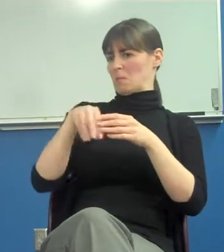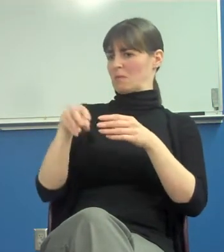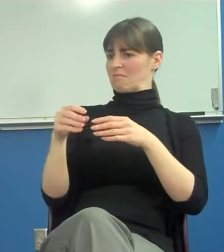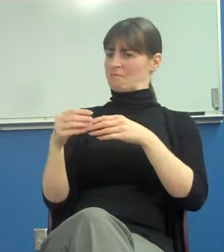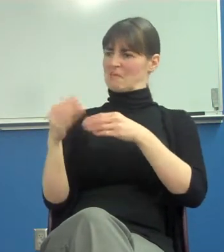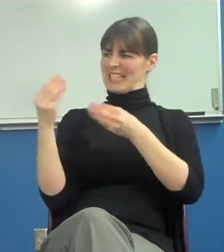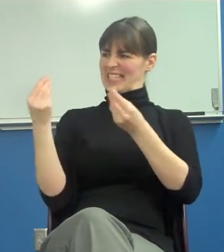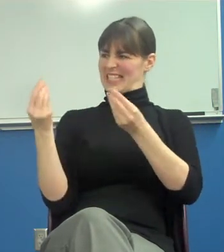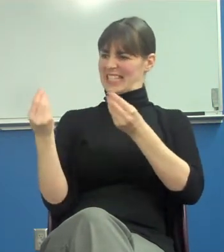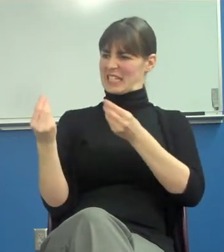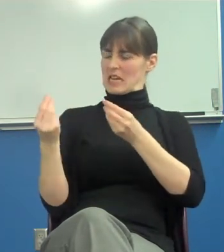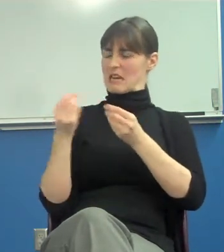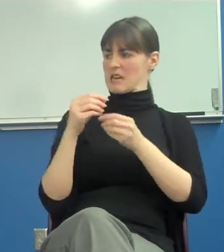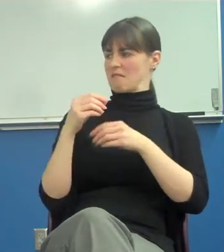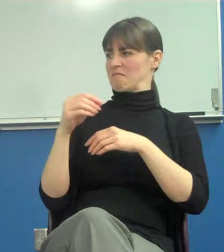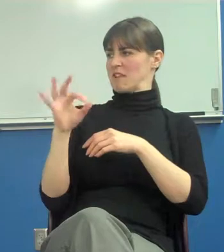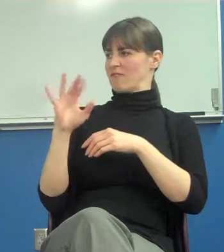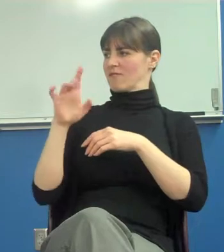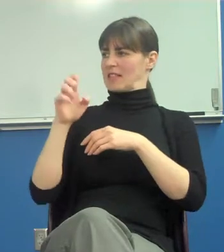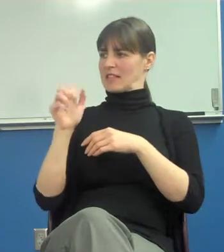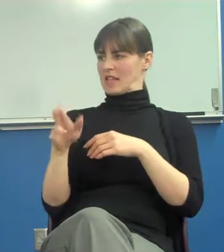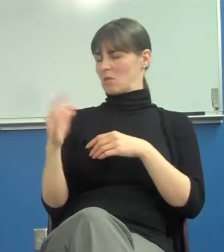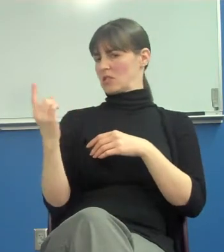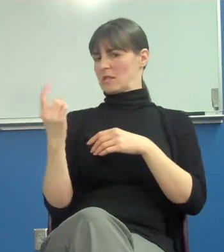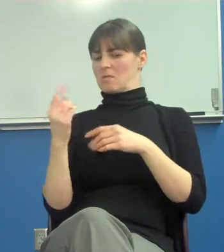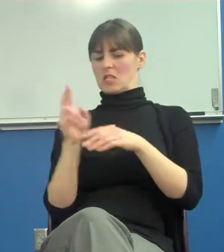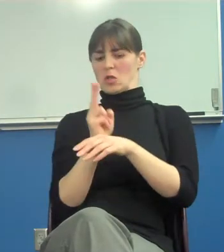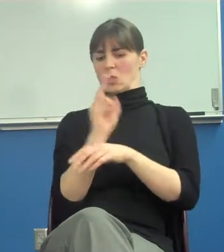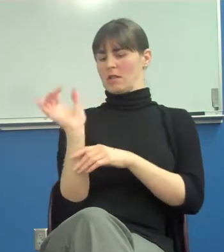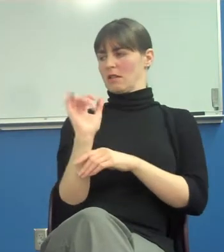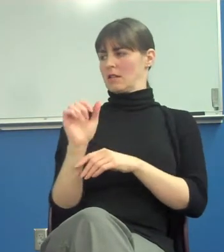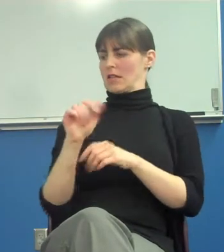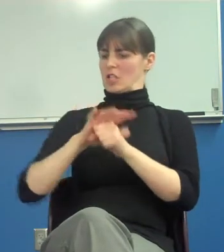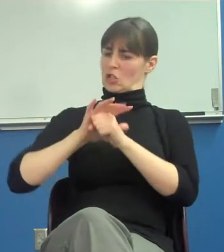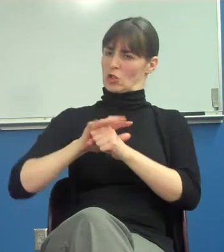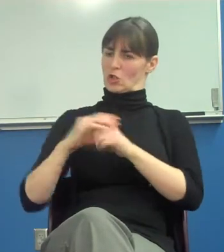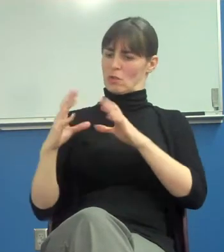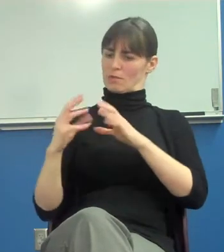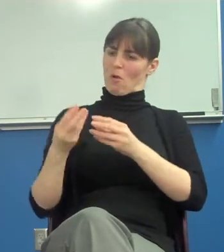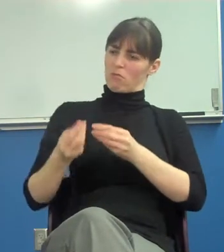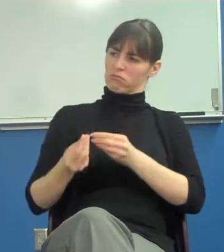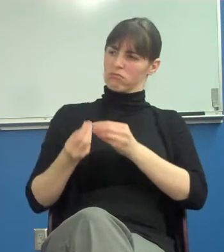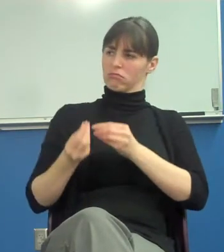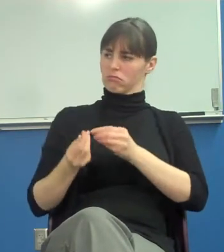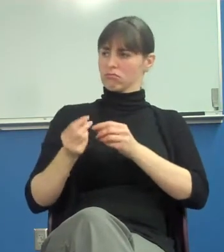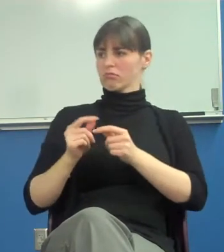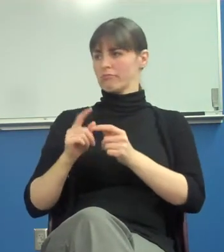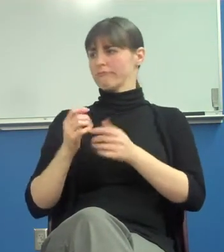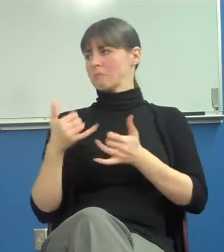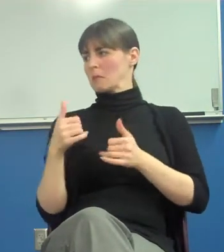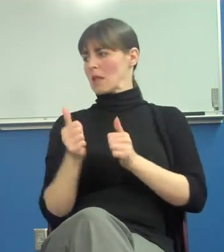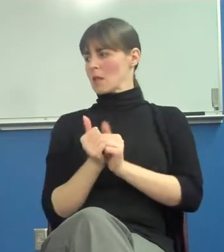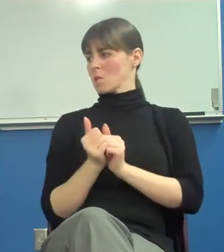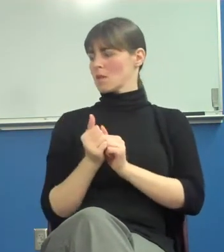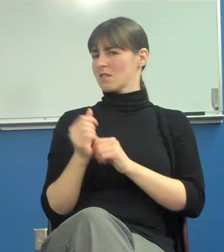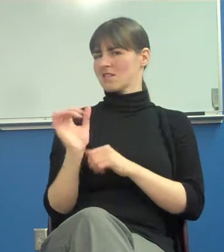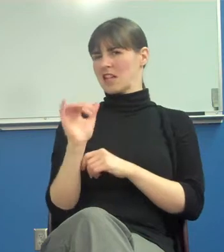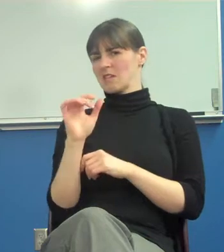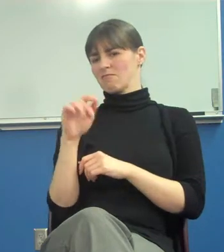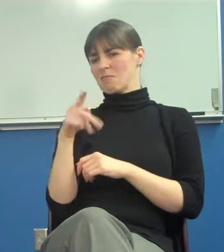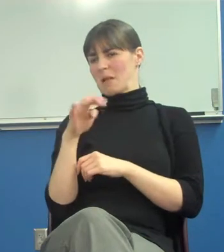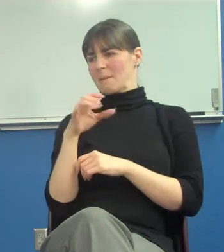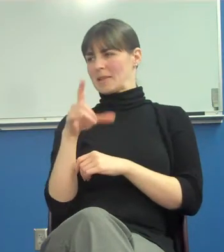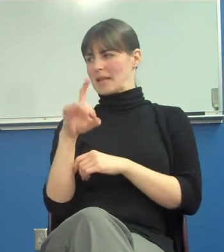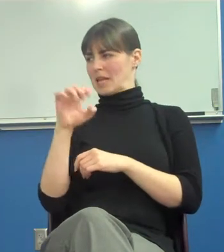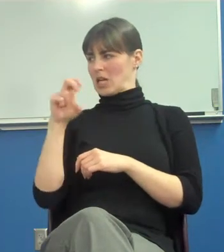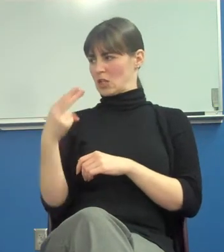using it like a stress ball to kind of play with, or like, I almost want to say Play-Doh, but like something